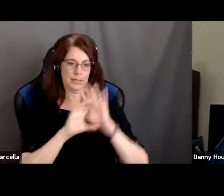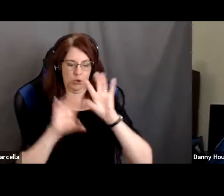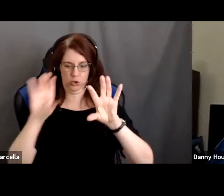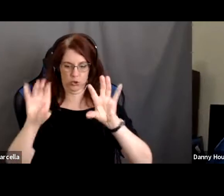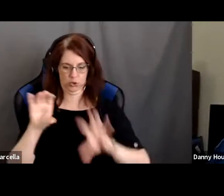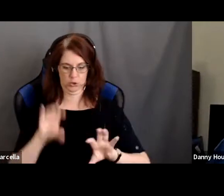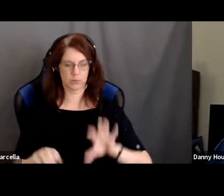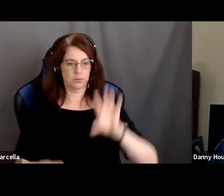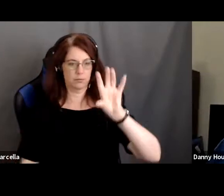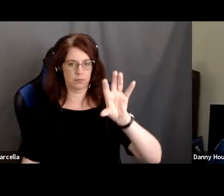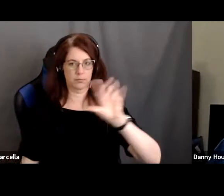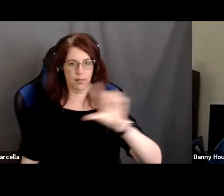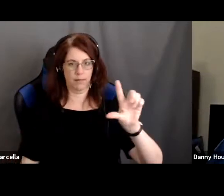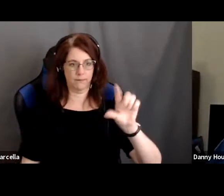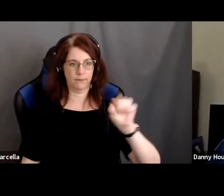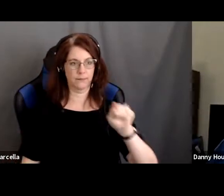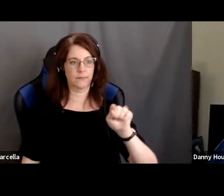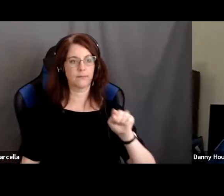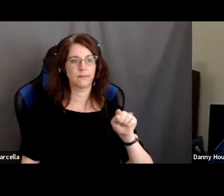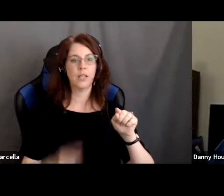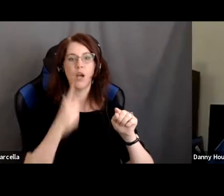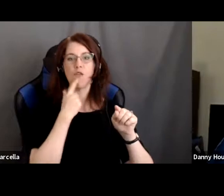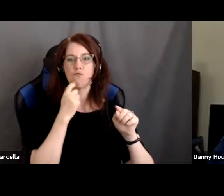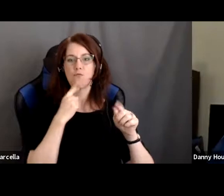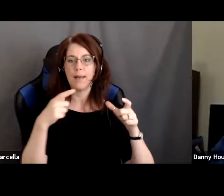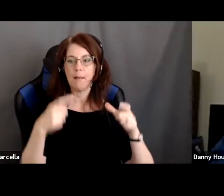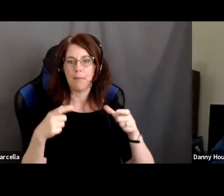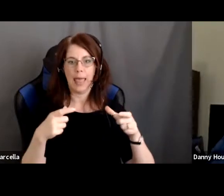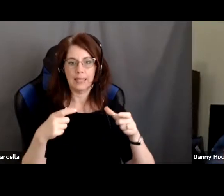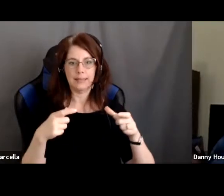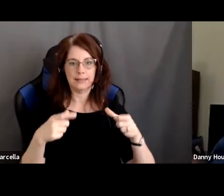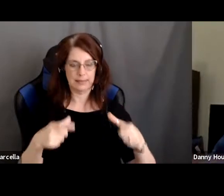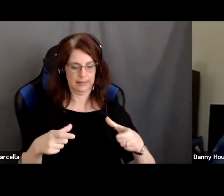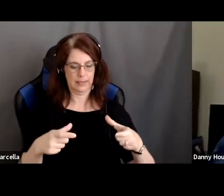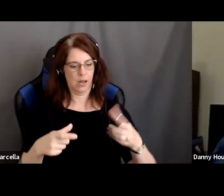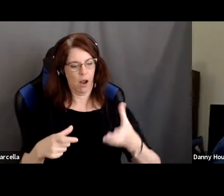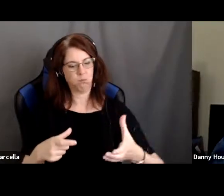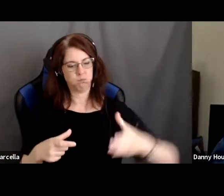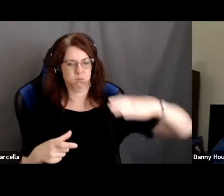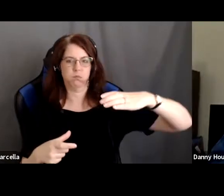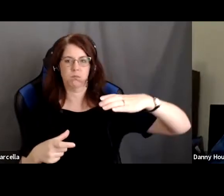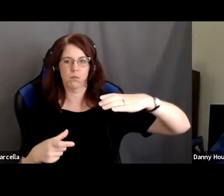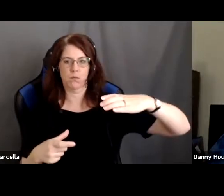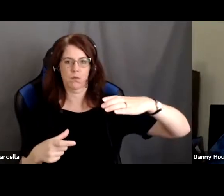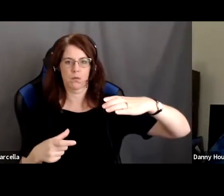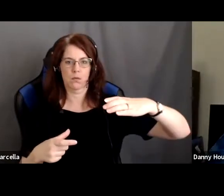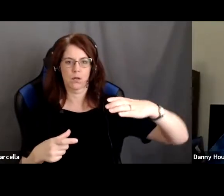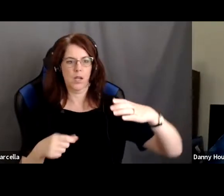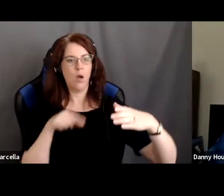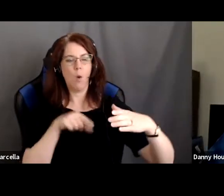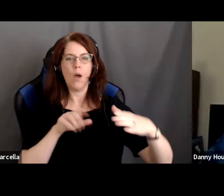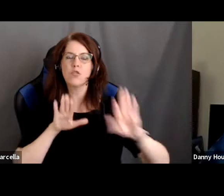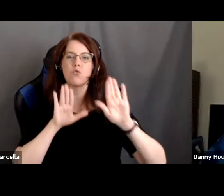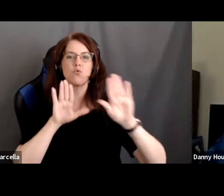images. Upper left-hand corner, you have a red plate that has a large lip on it. So this is